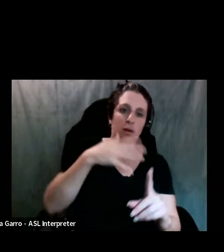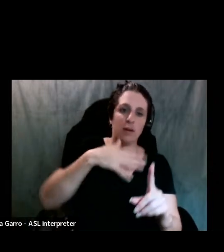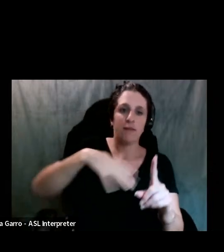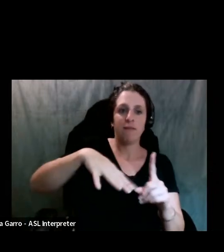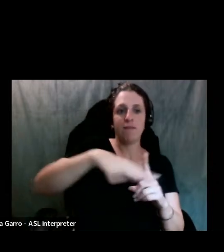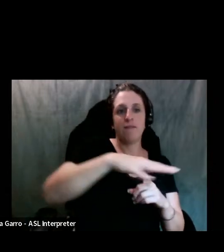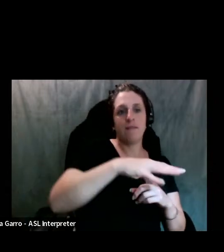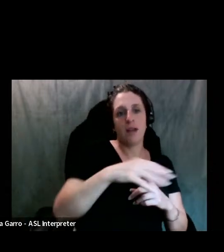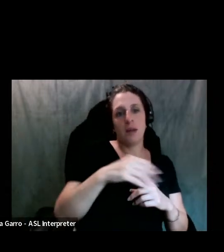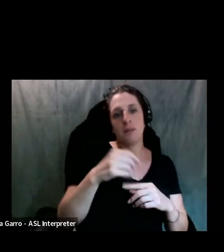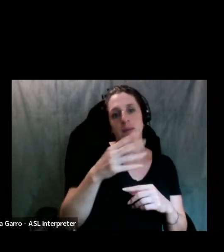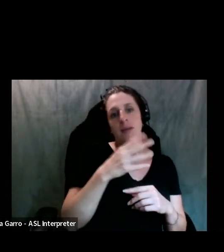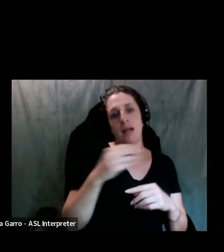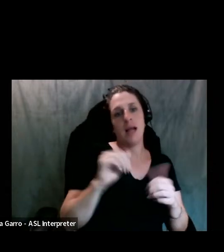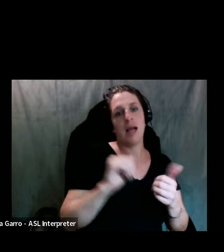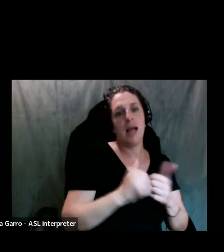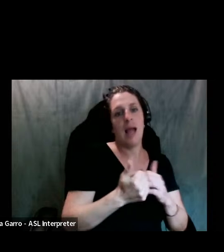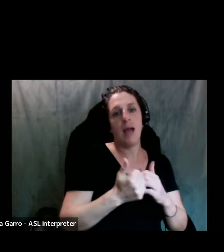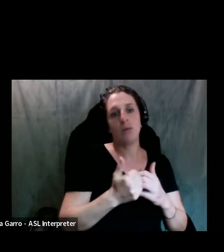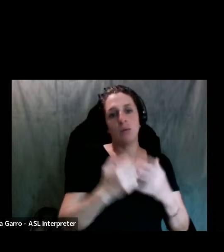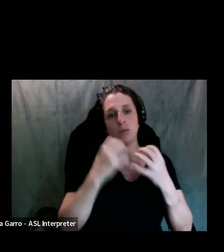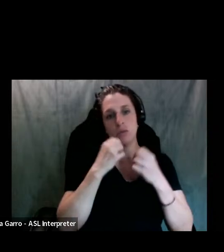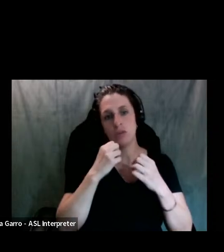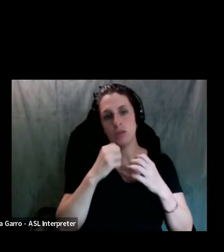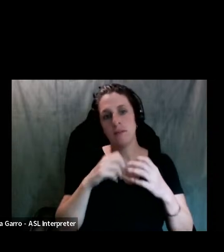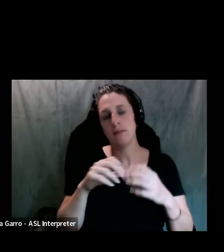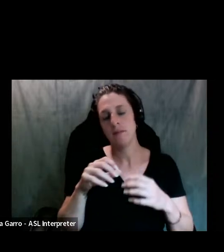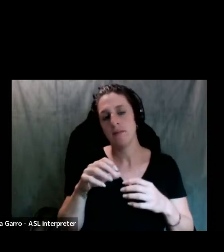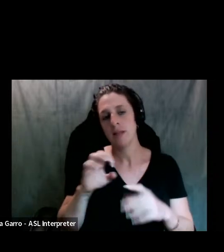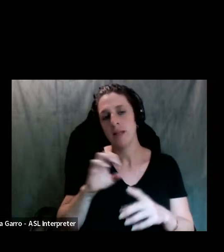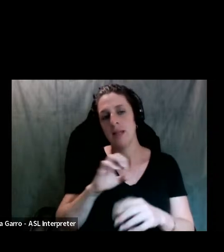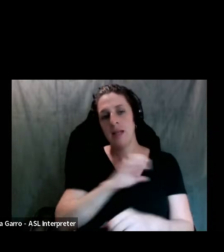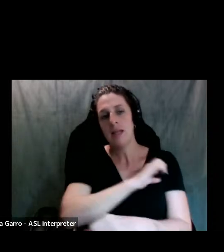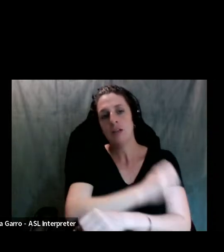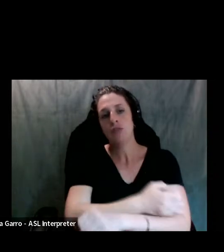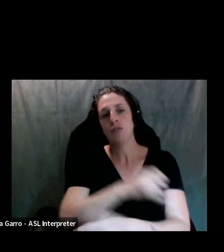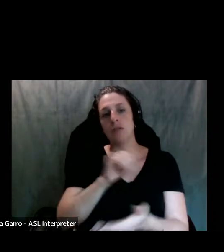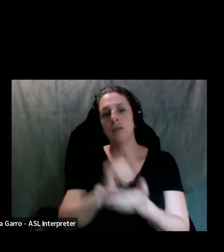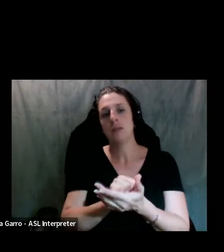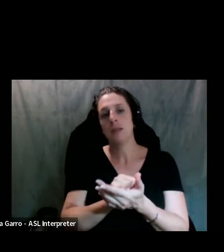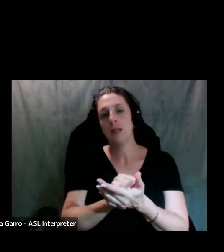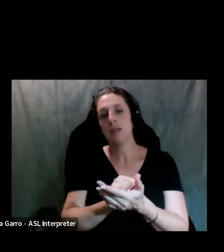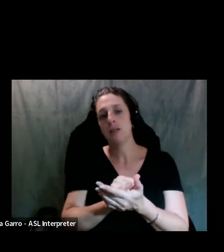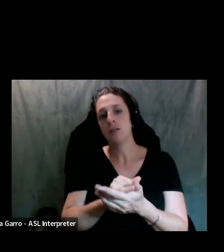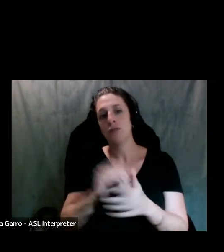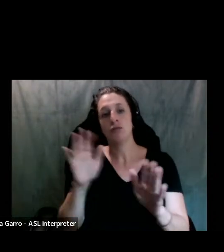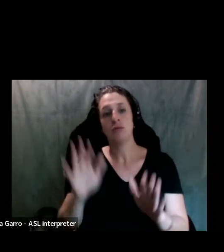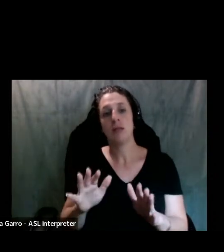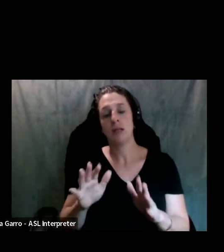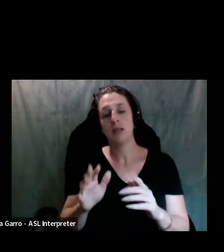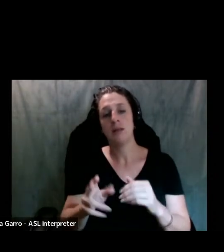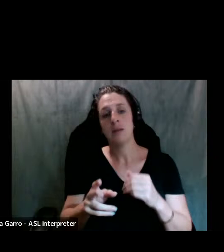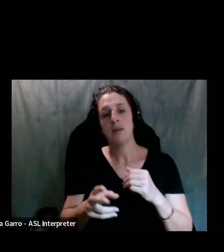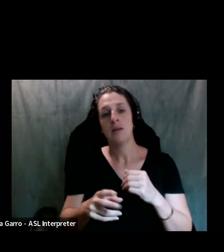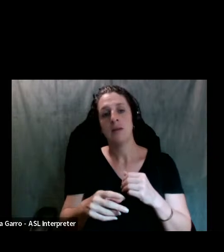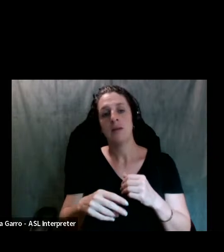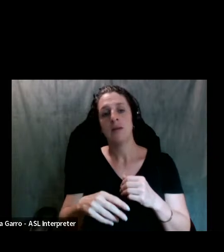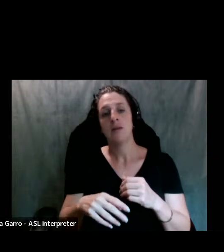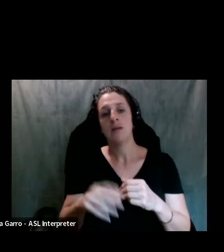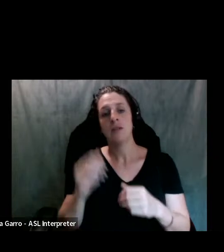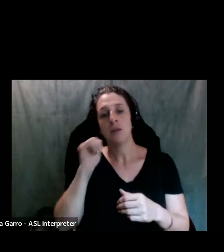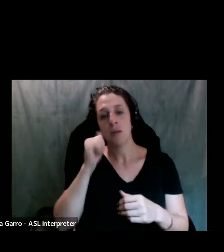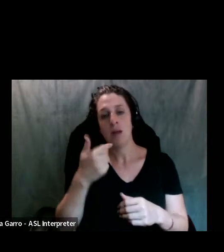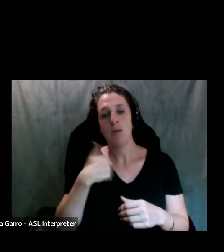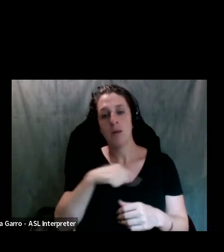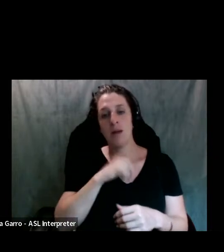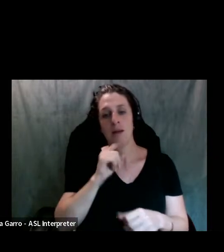and like how to conserve energy, which was great. And for tomorrow, we actually have a Kent Award. I think